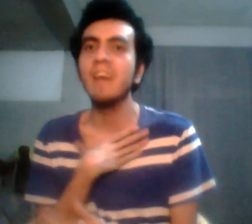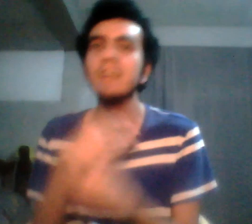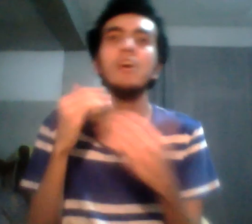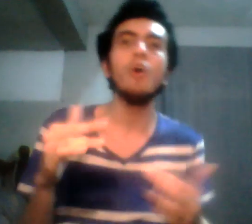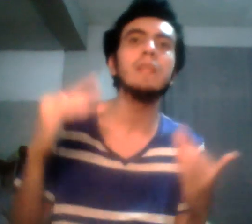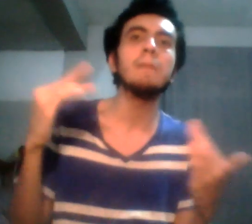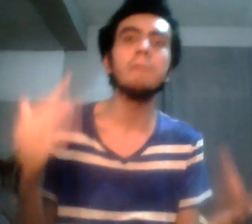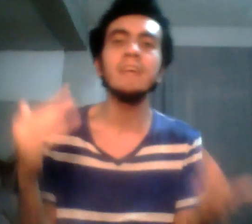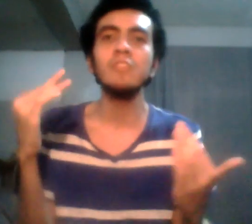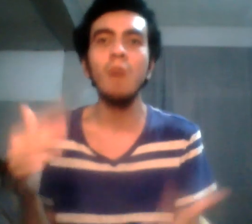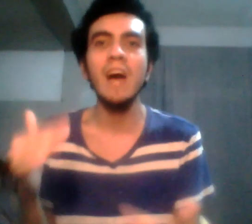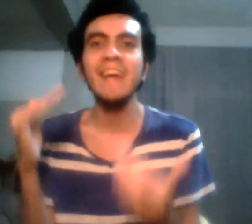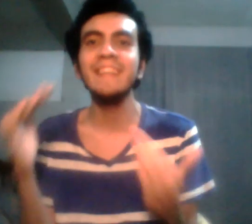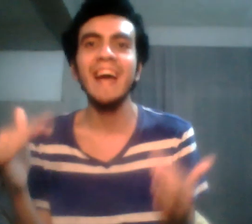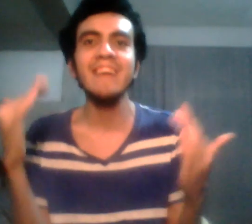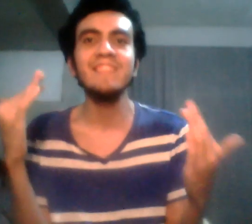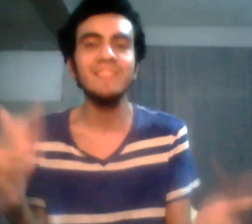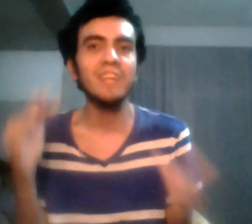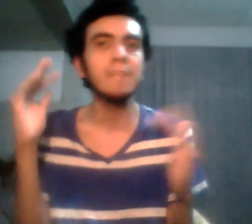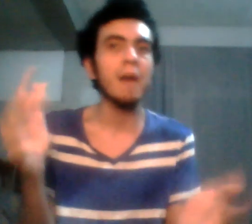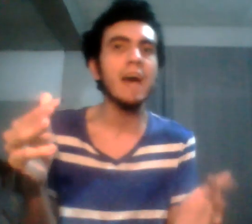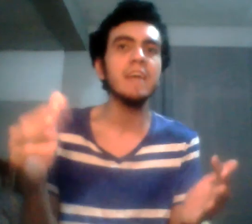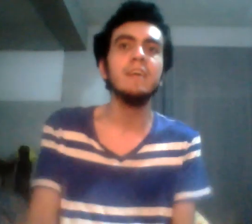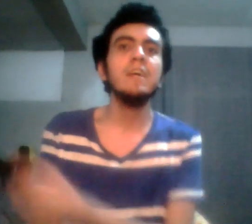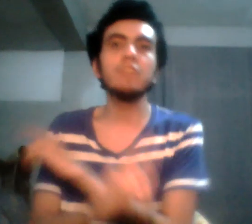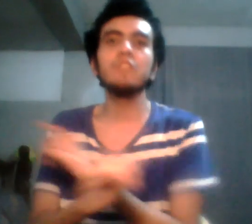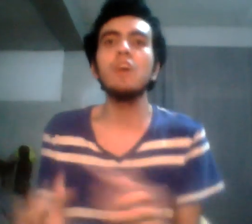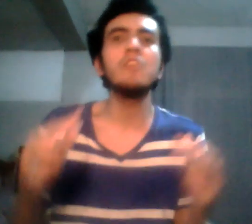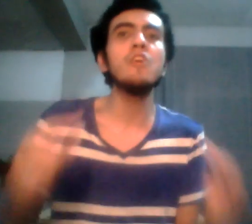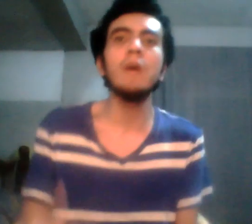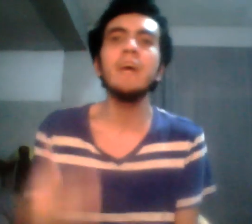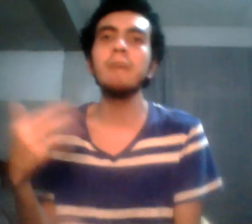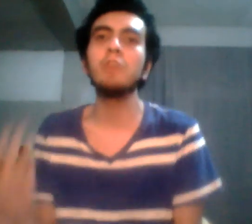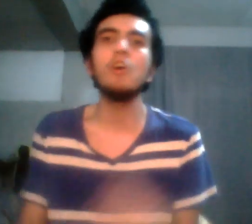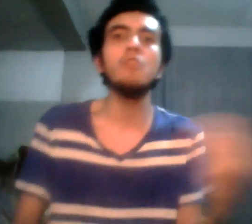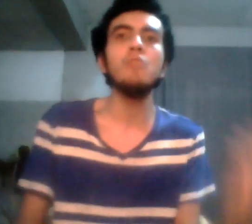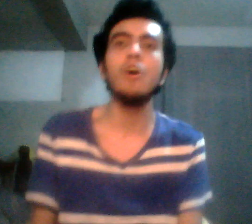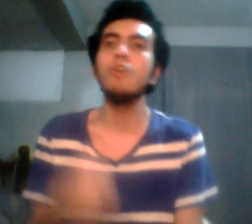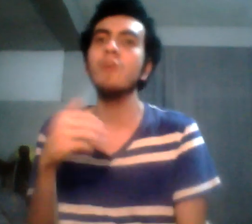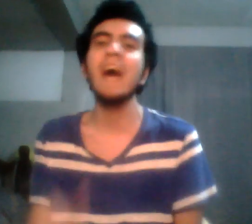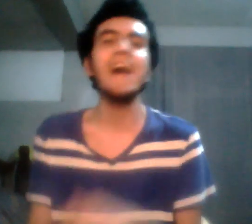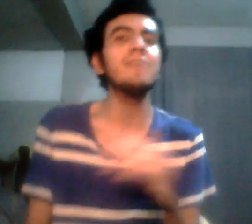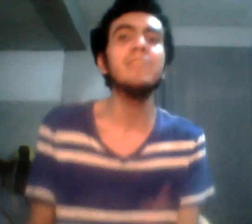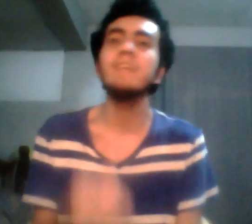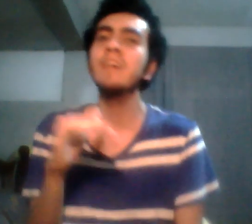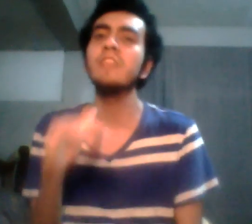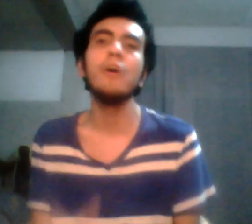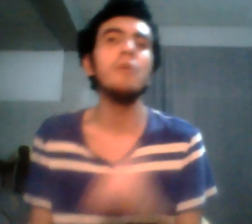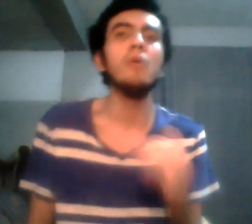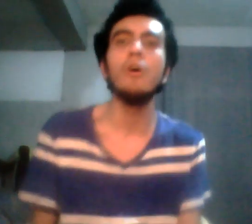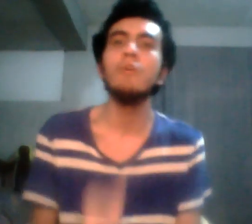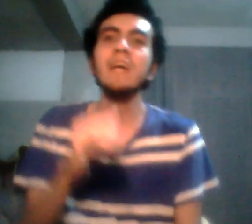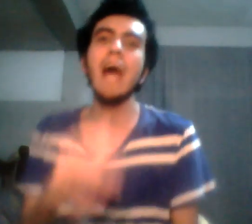side. Only bit white lies to get by. Cause don't know where I'm going. I don't even know. I've